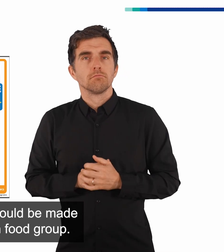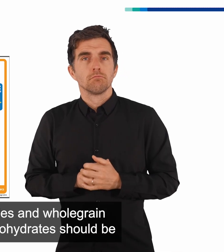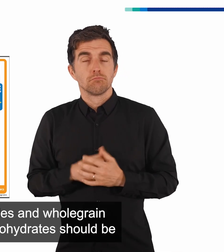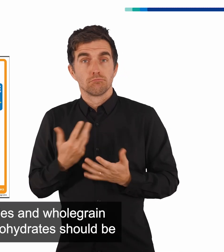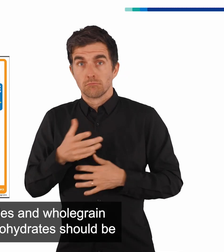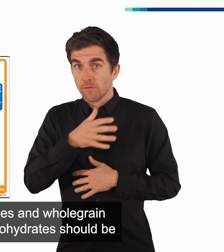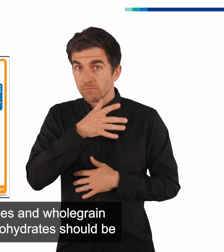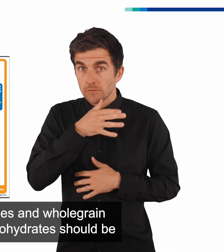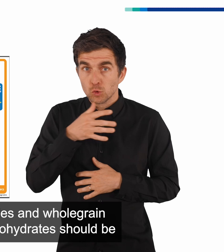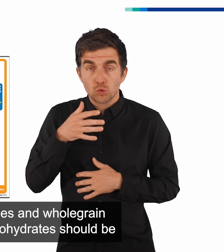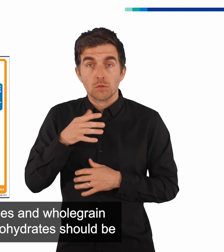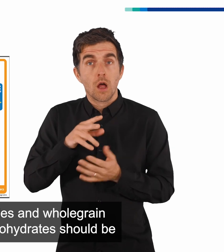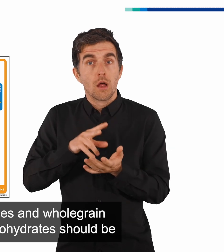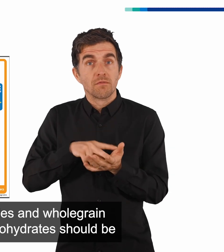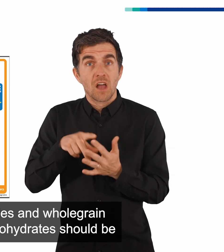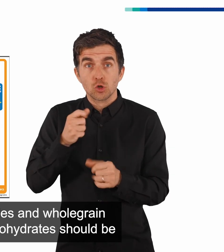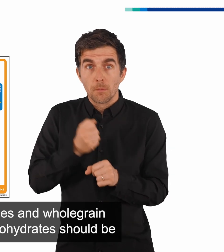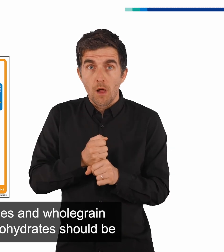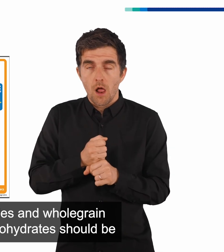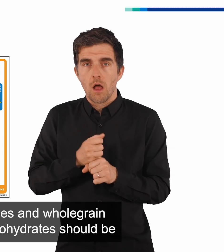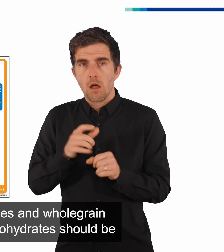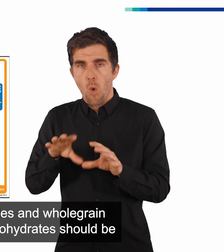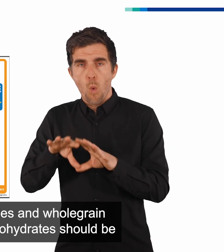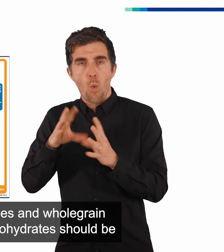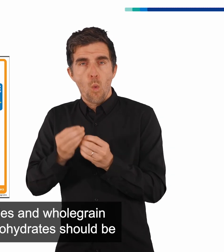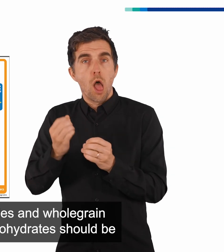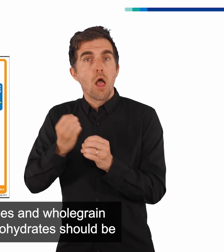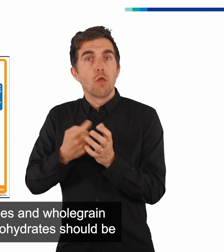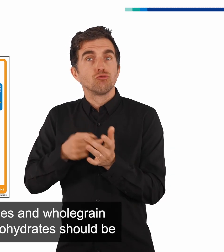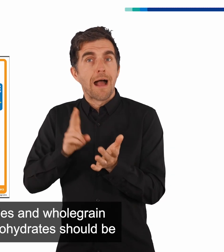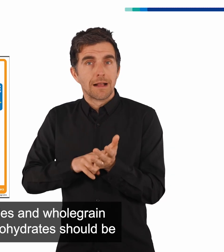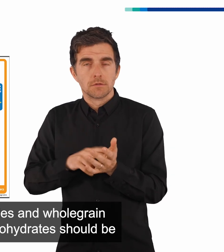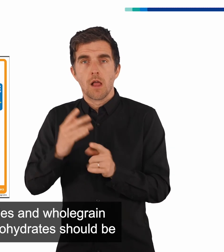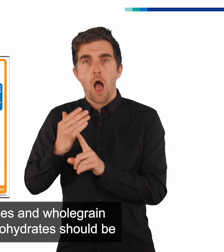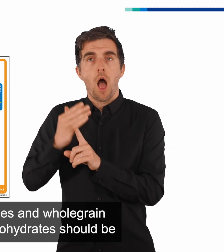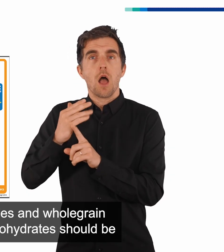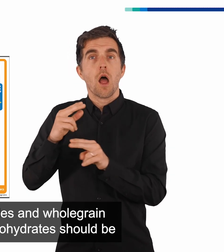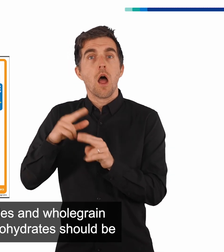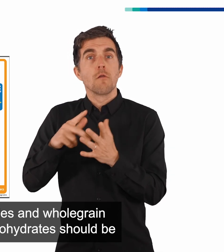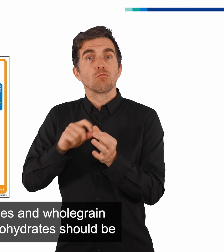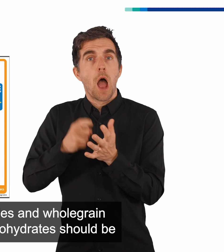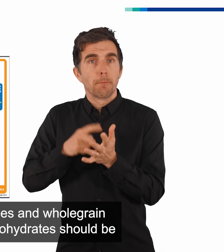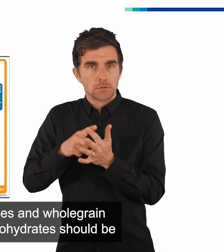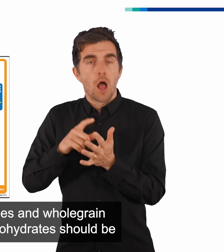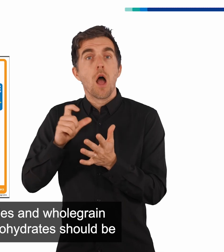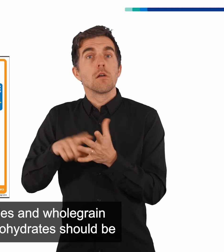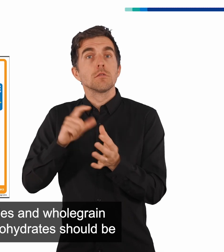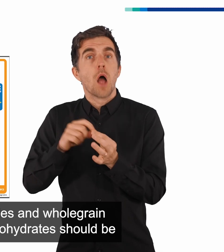larger portions than protein sources and dairy foods. Oils and fat should be reduced,